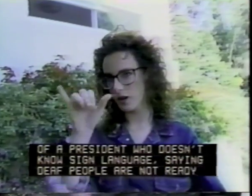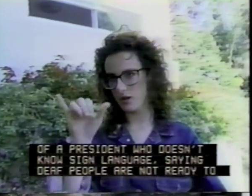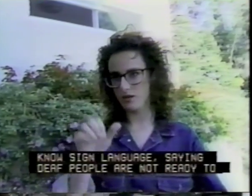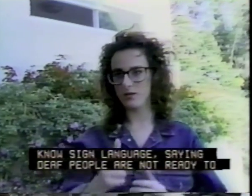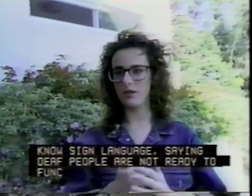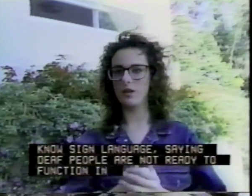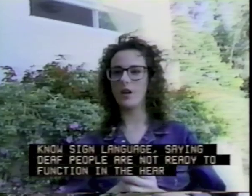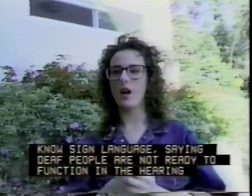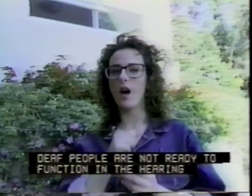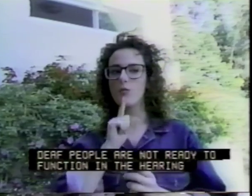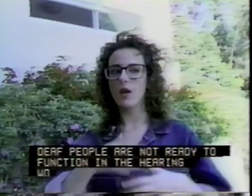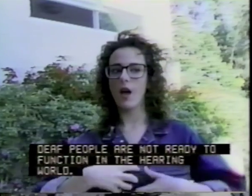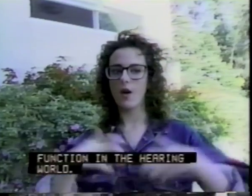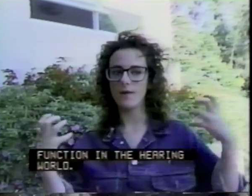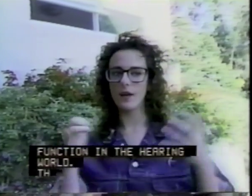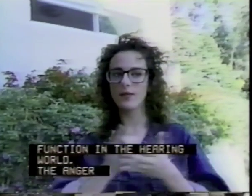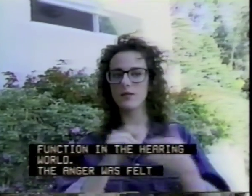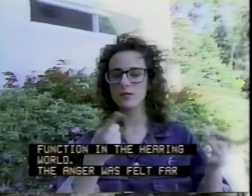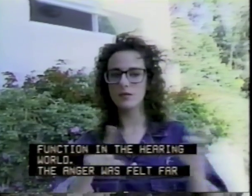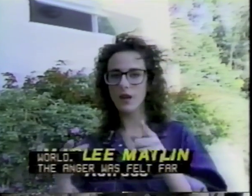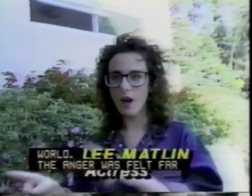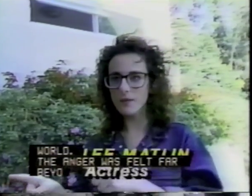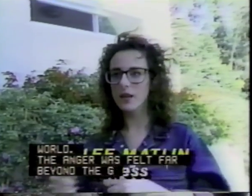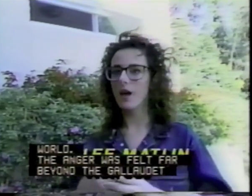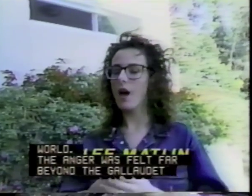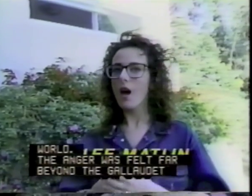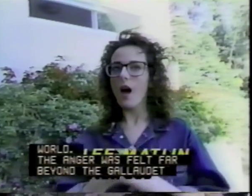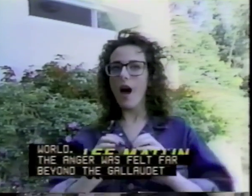beyond the Gallaudet campus. I'm